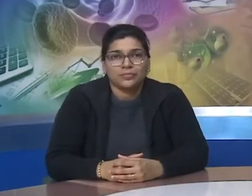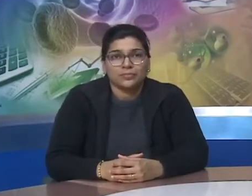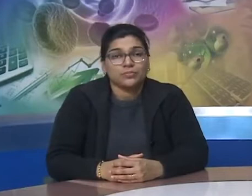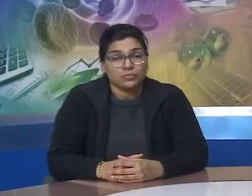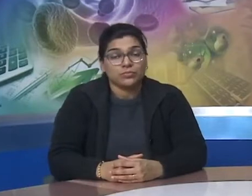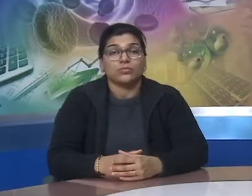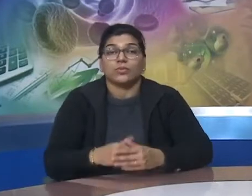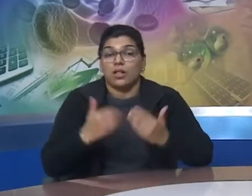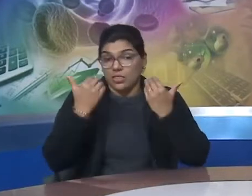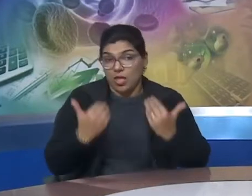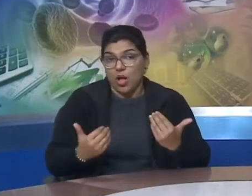feared.